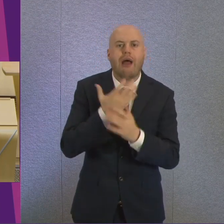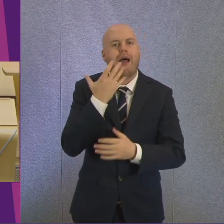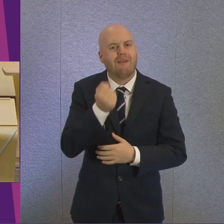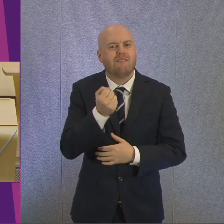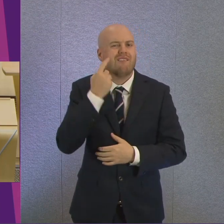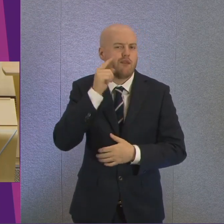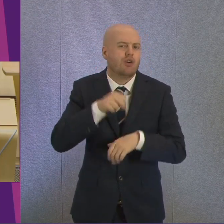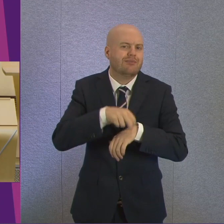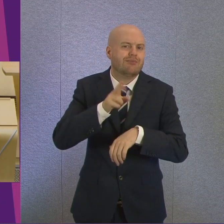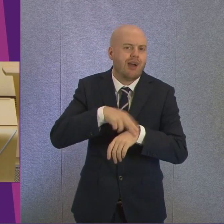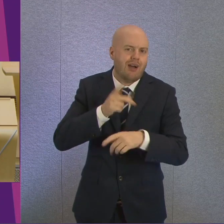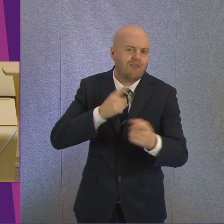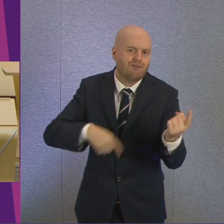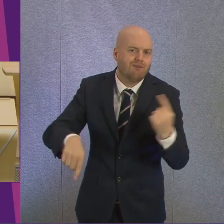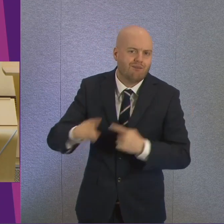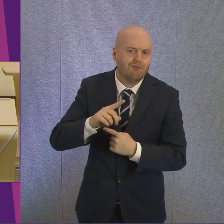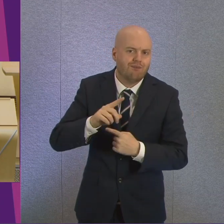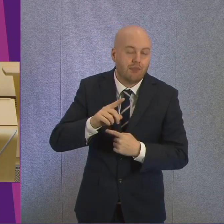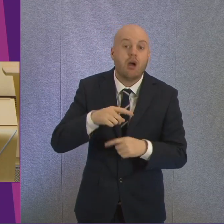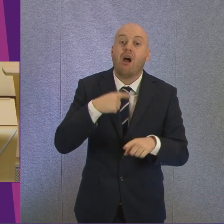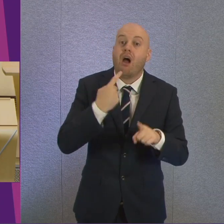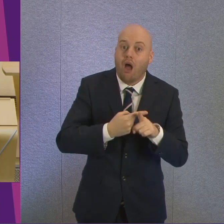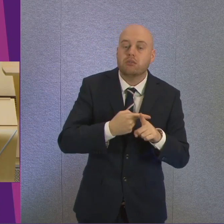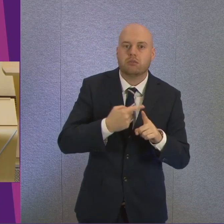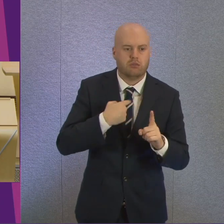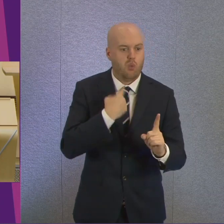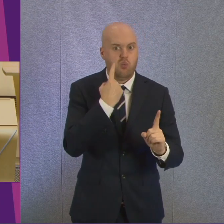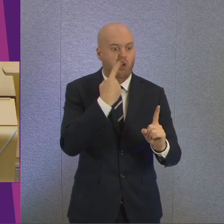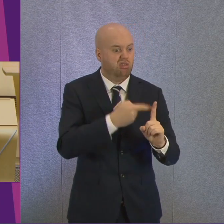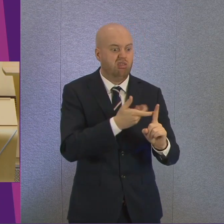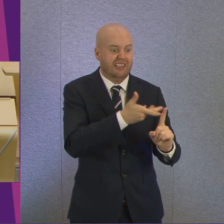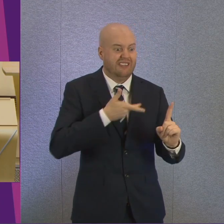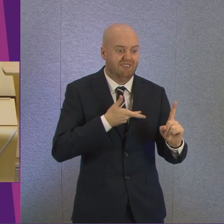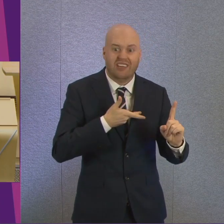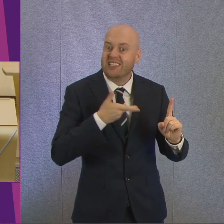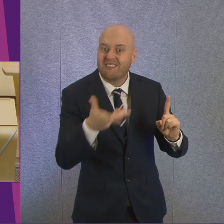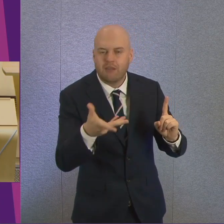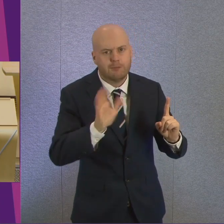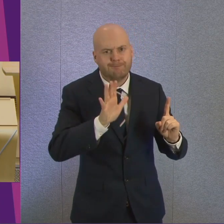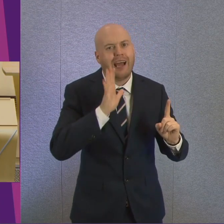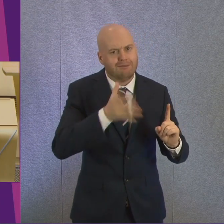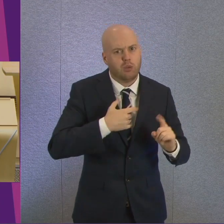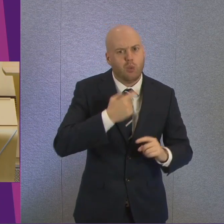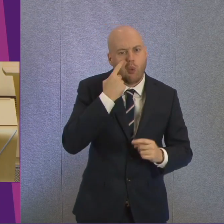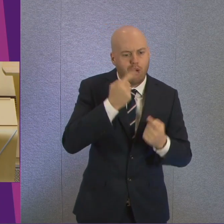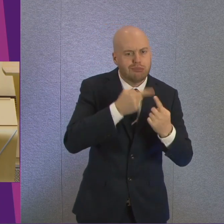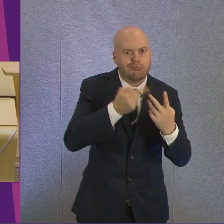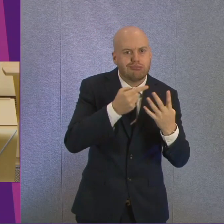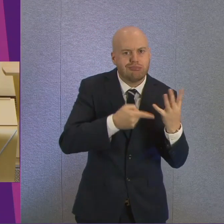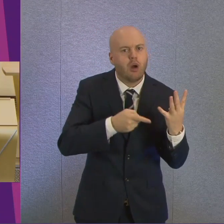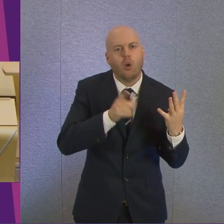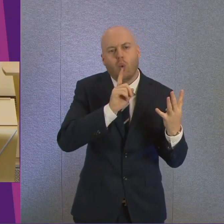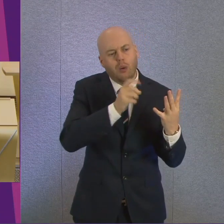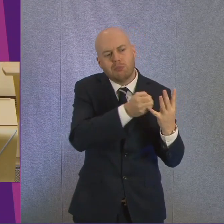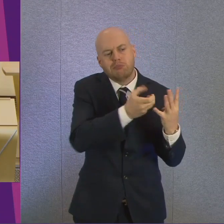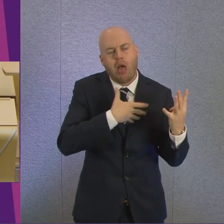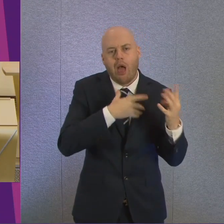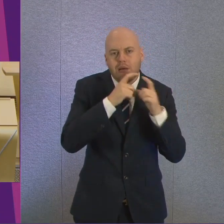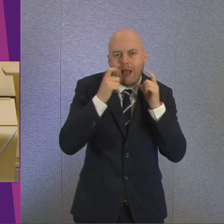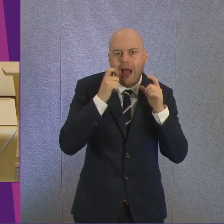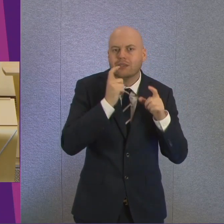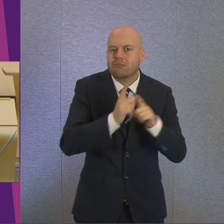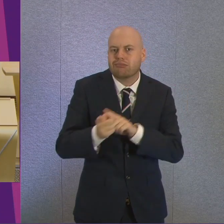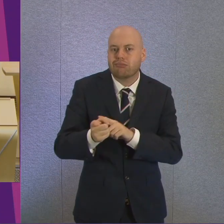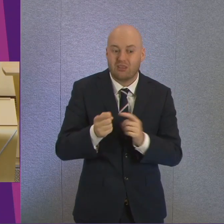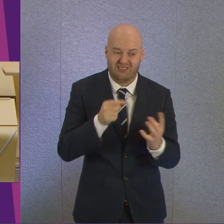deliverers, new suppliers into the market. As always, if staff have concerns, we need to hear about those, and they